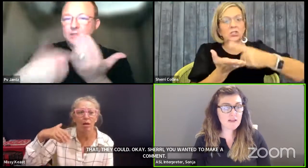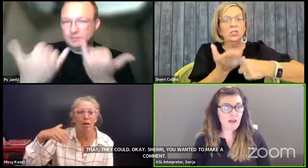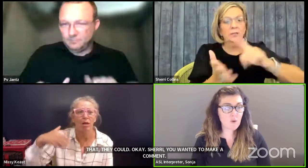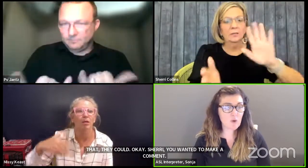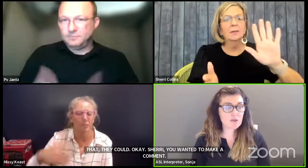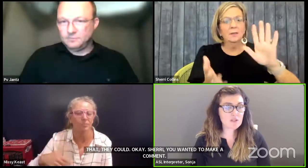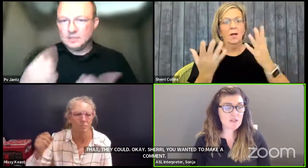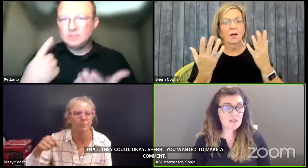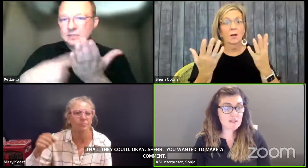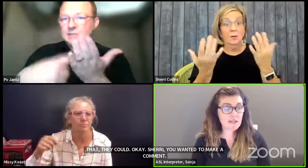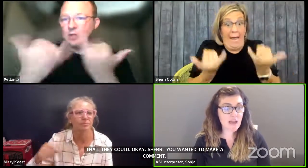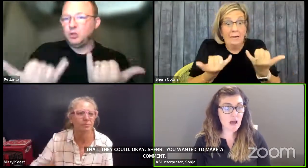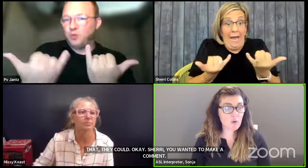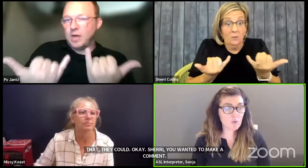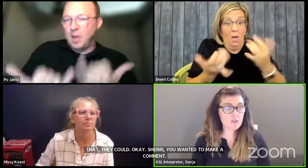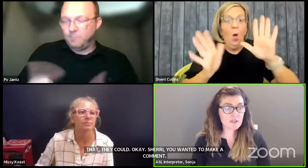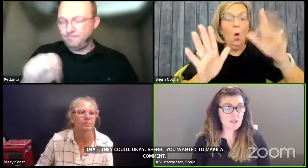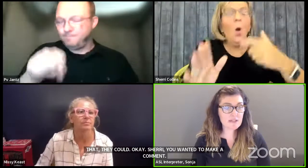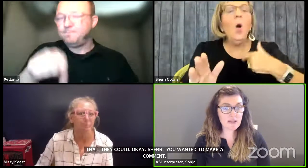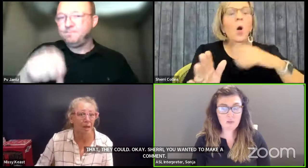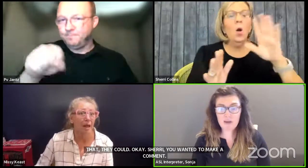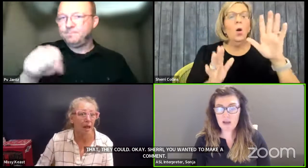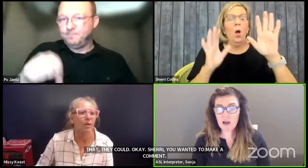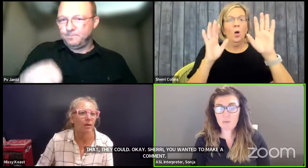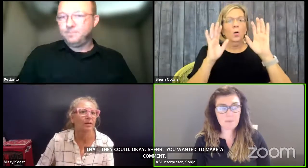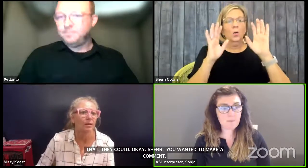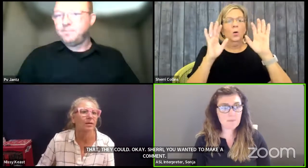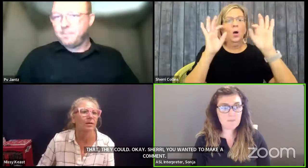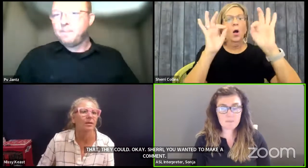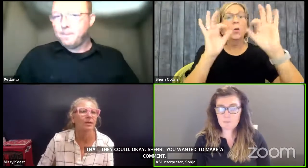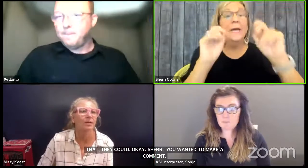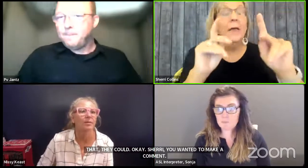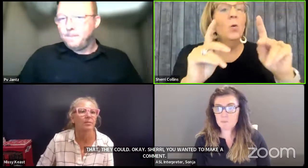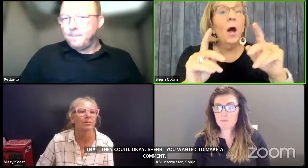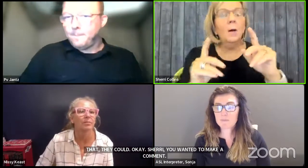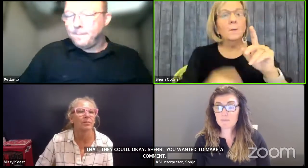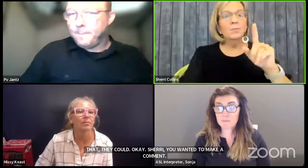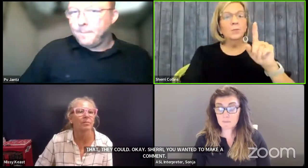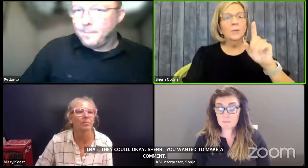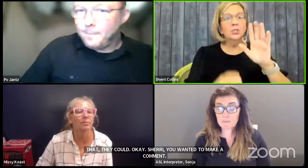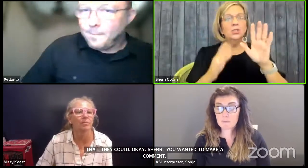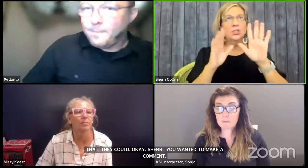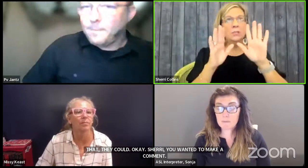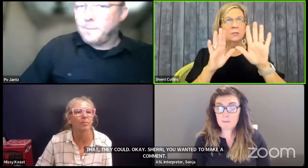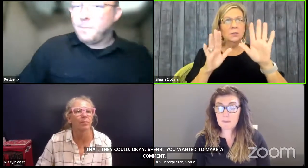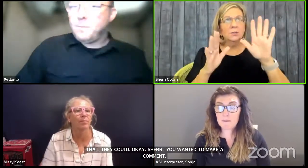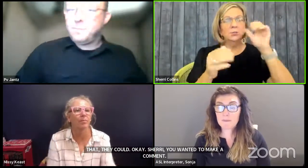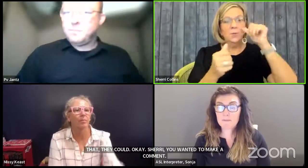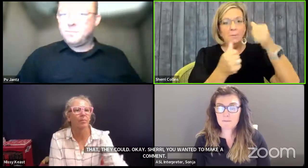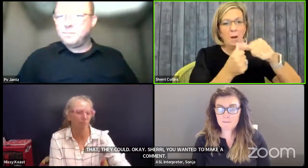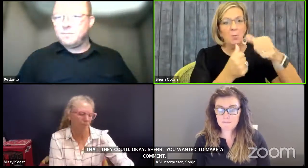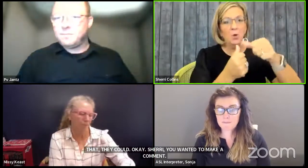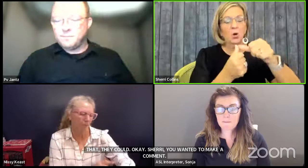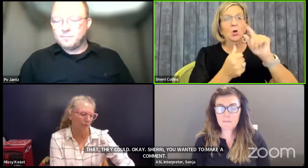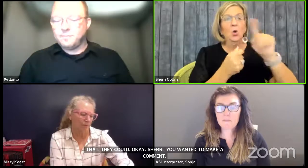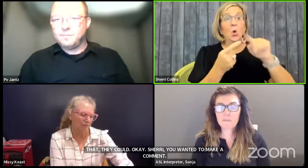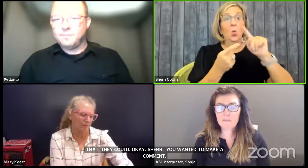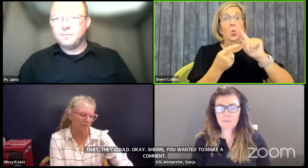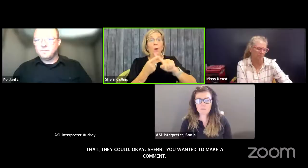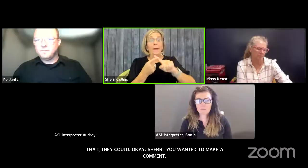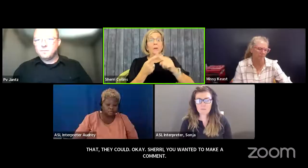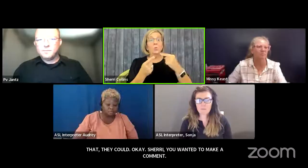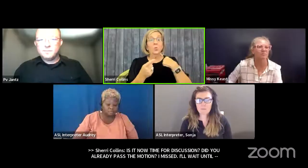have not. discussion. We're discussing it now. We're discussing it right now. Okay, just